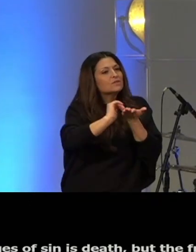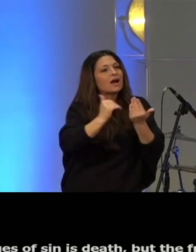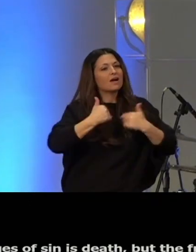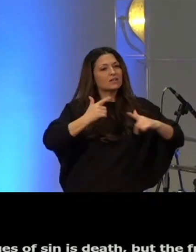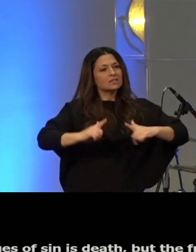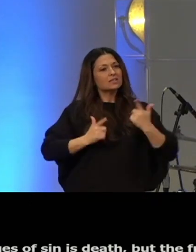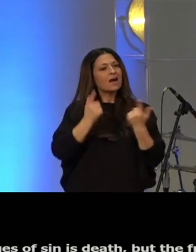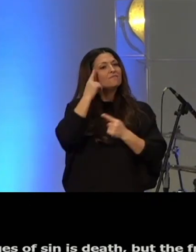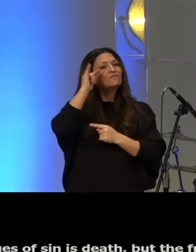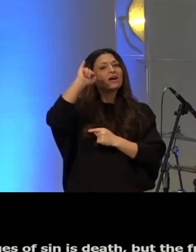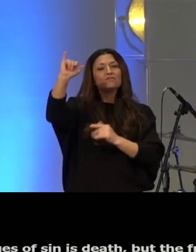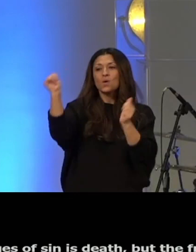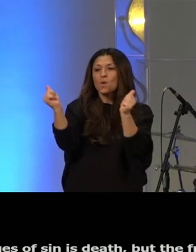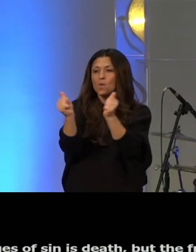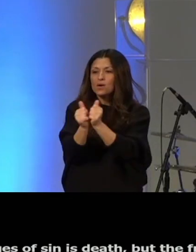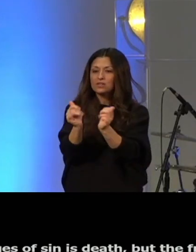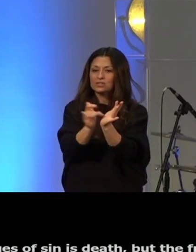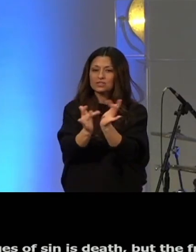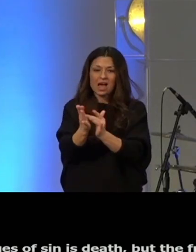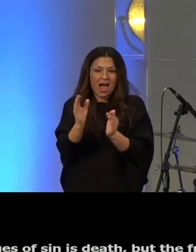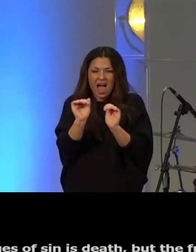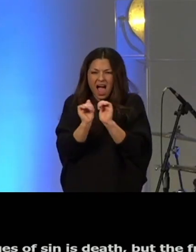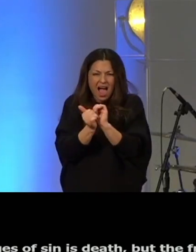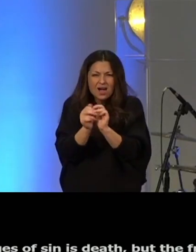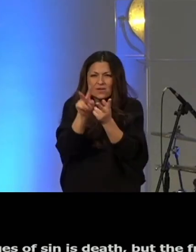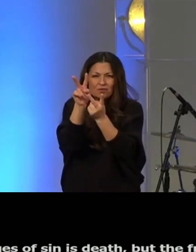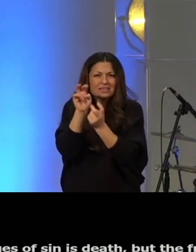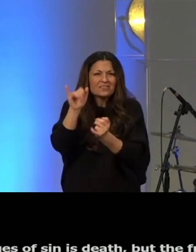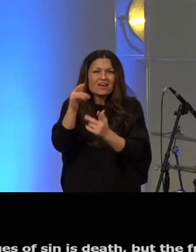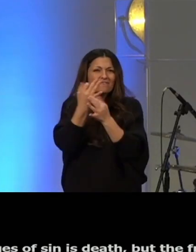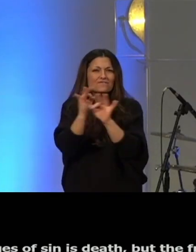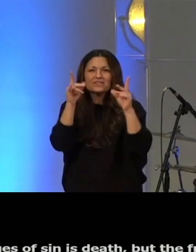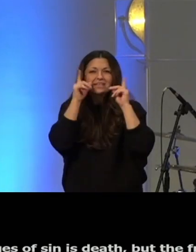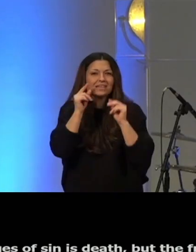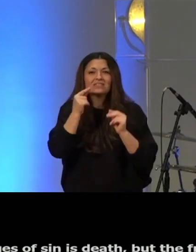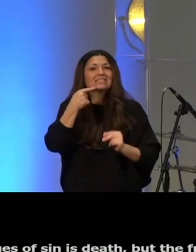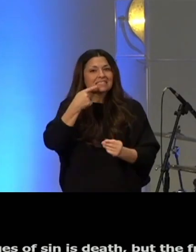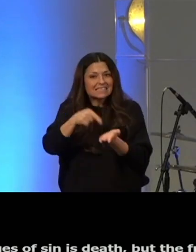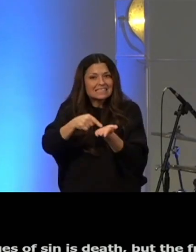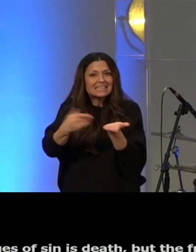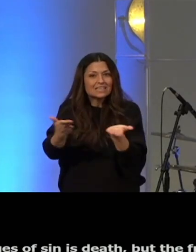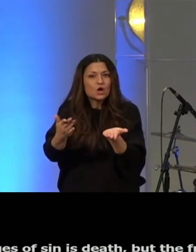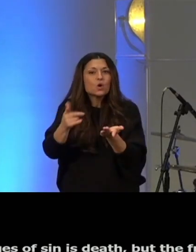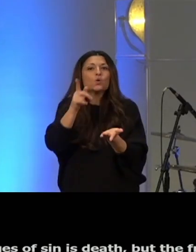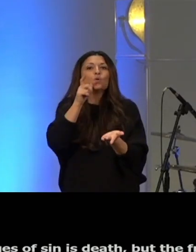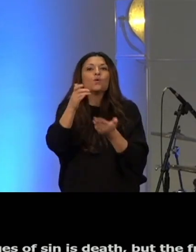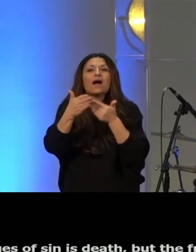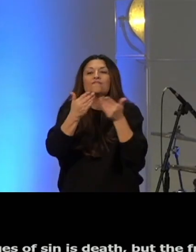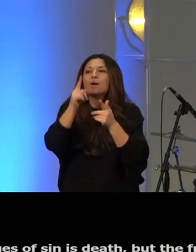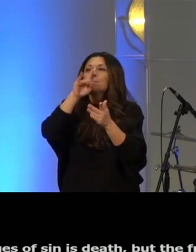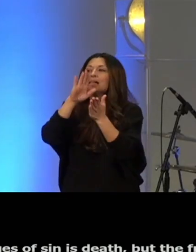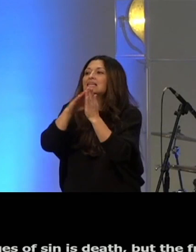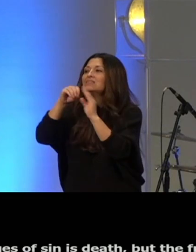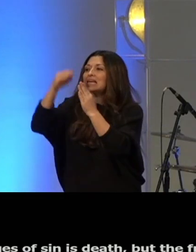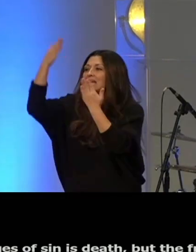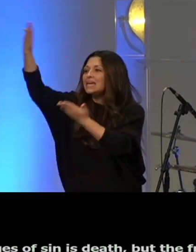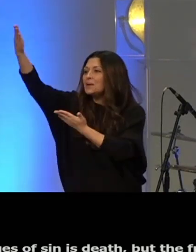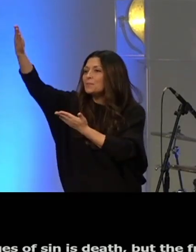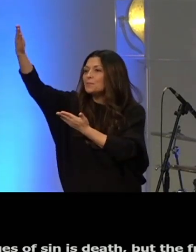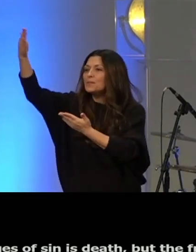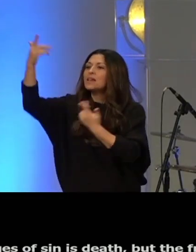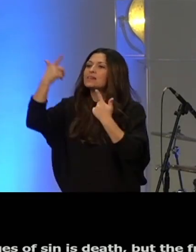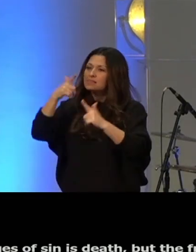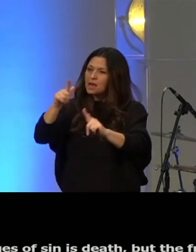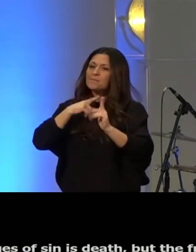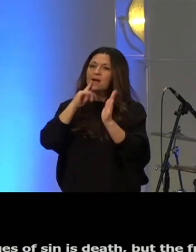and eternity with Jesus. And how do we get it? How do we get this free gift? We're told here, whoever believes in him. Let me